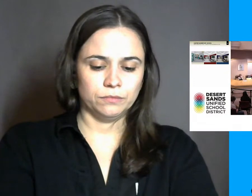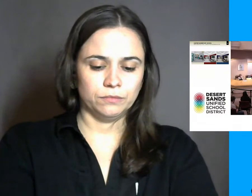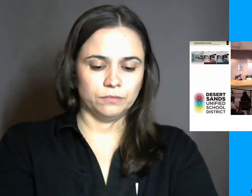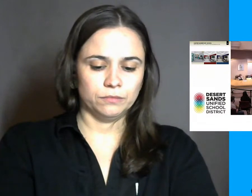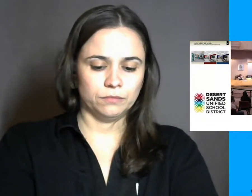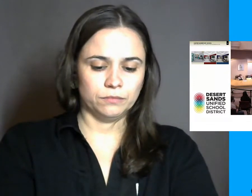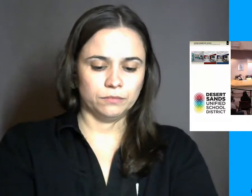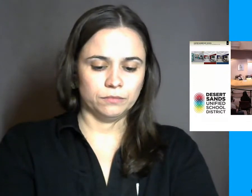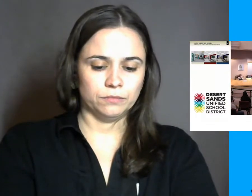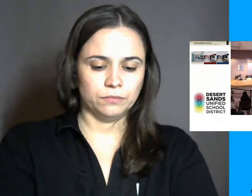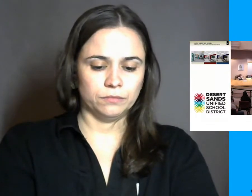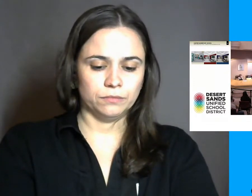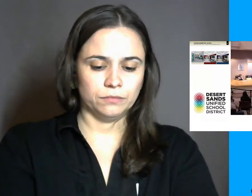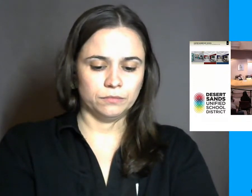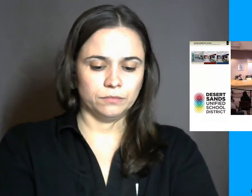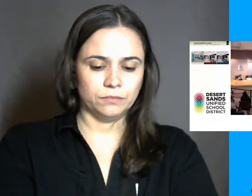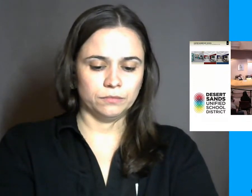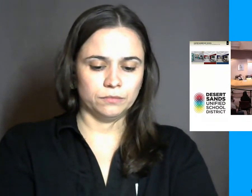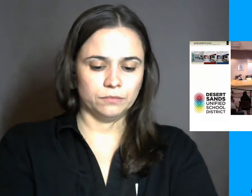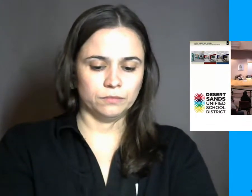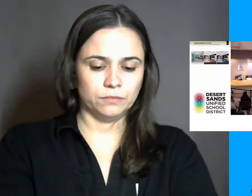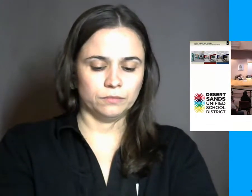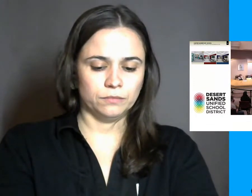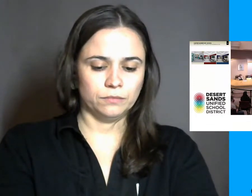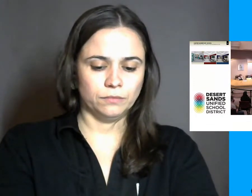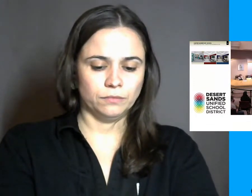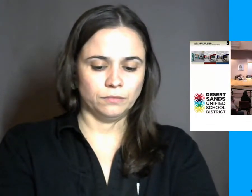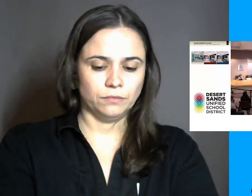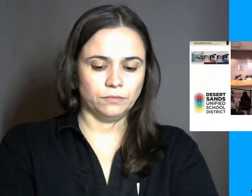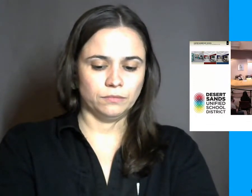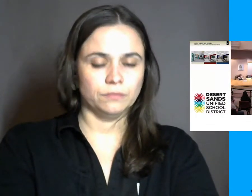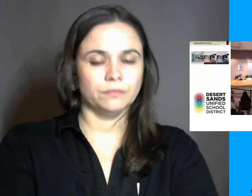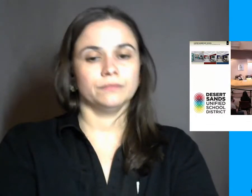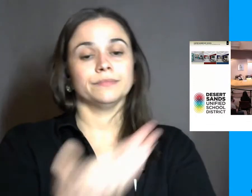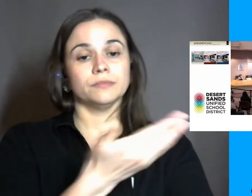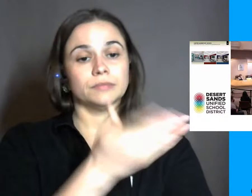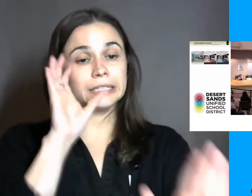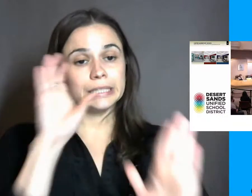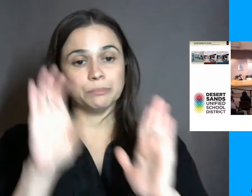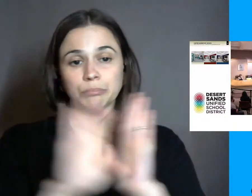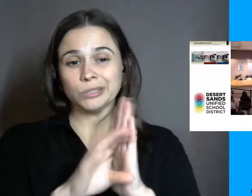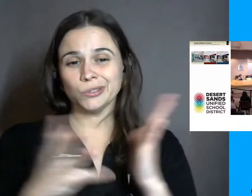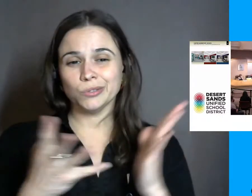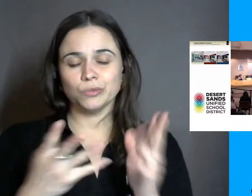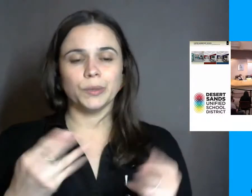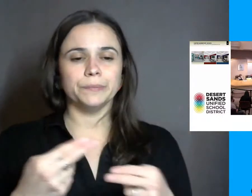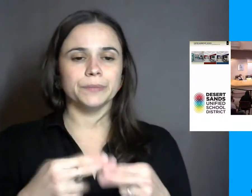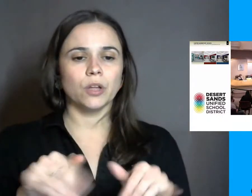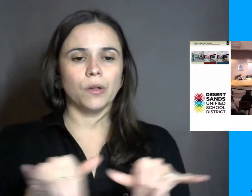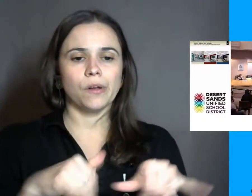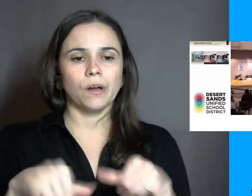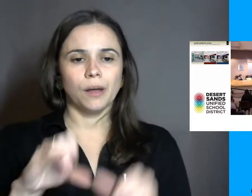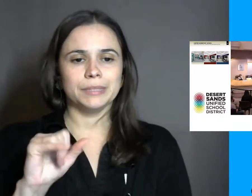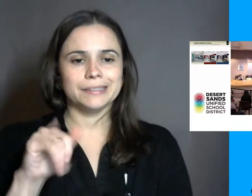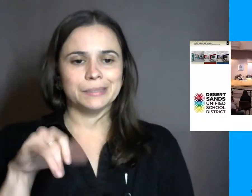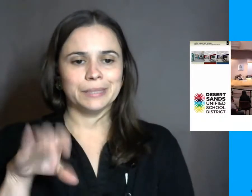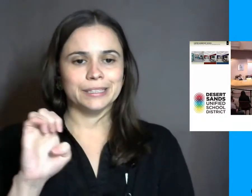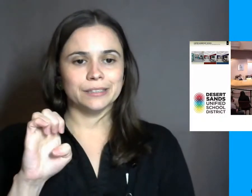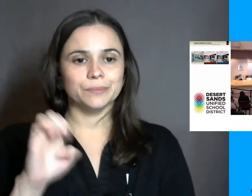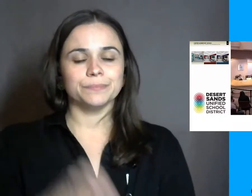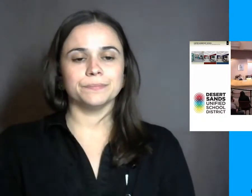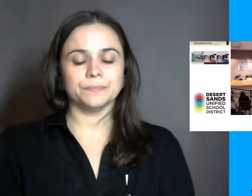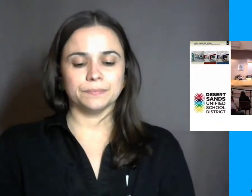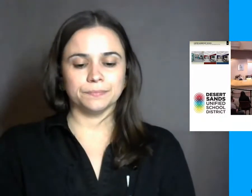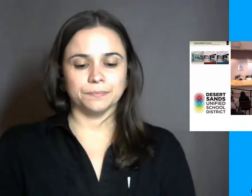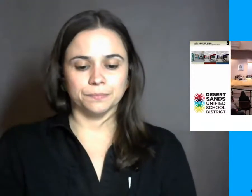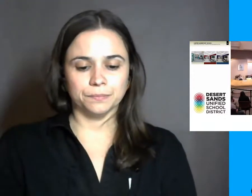classroom building, and also the common spaces throughout the corridors of the existing classroom building, where it's breaking up in colors and